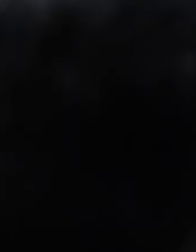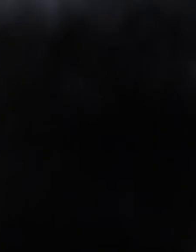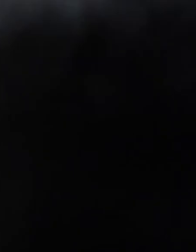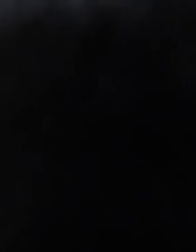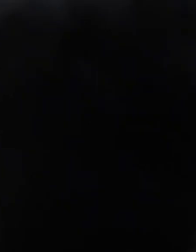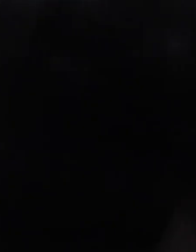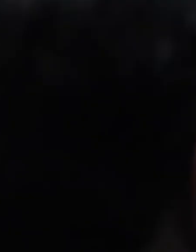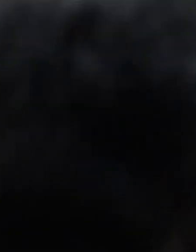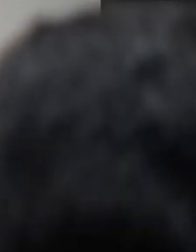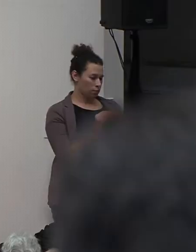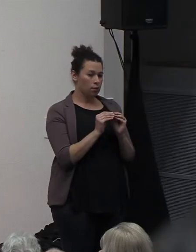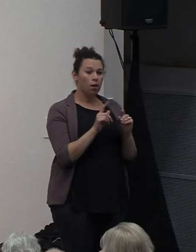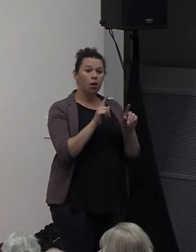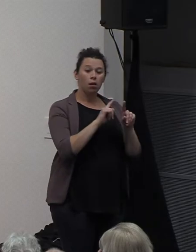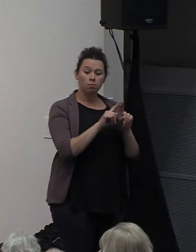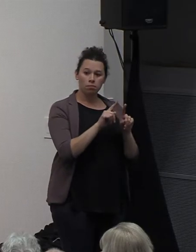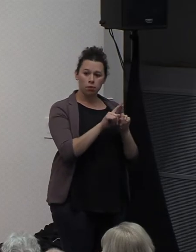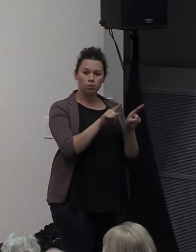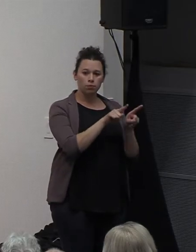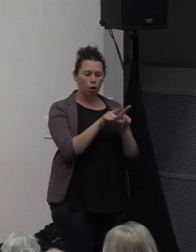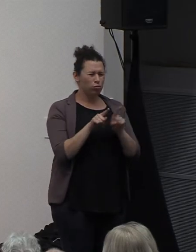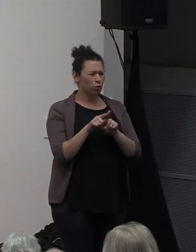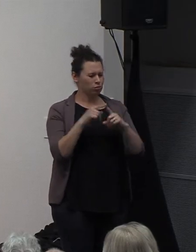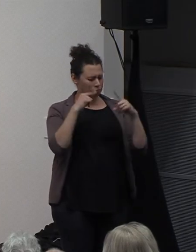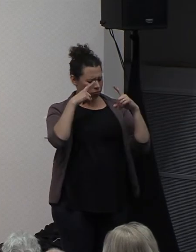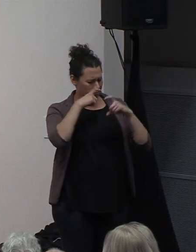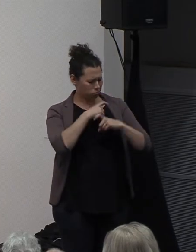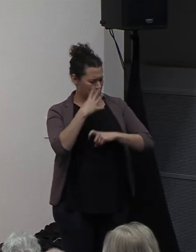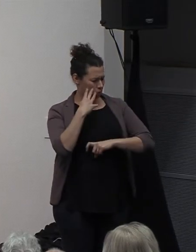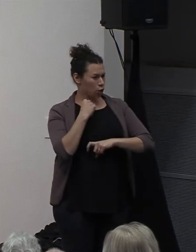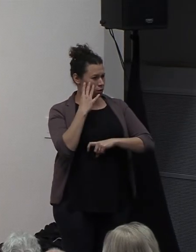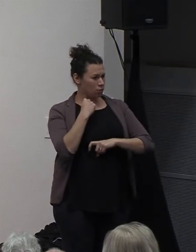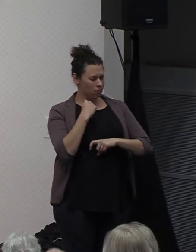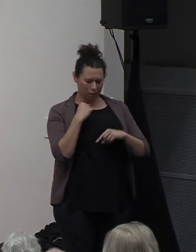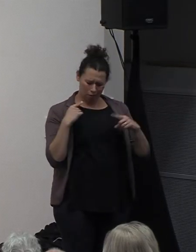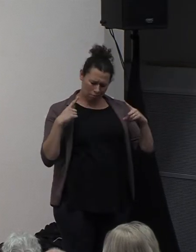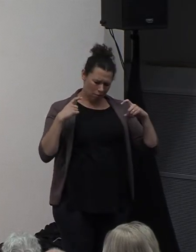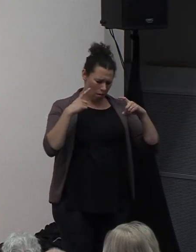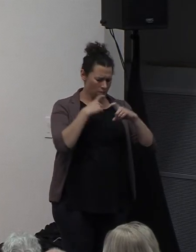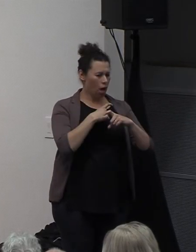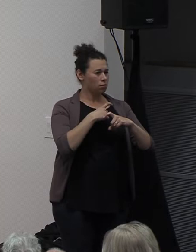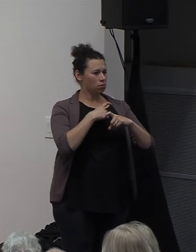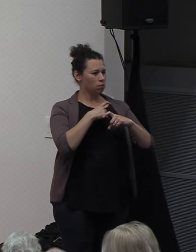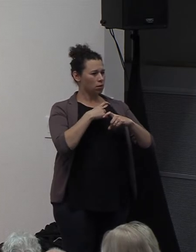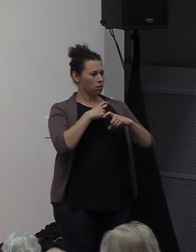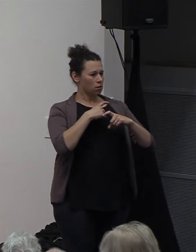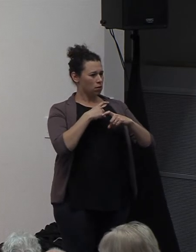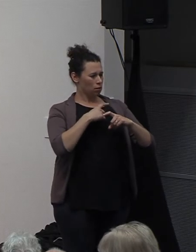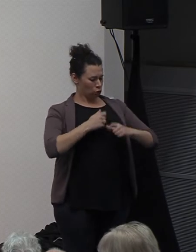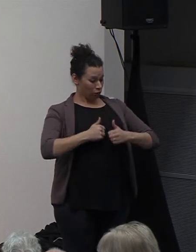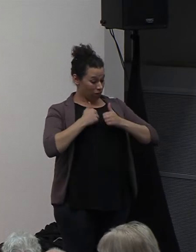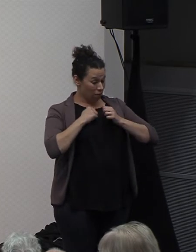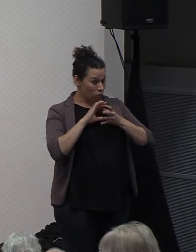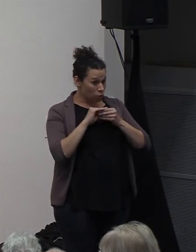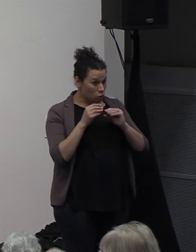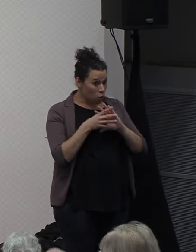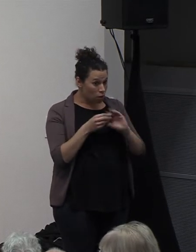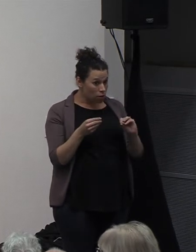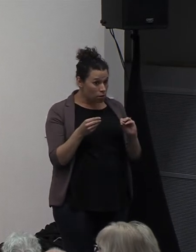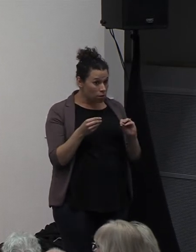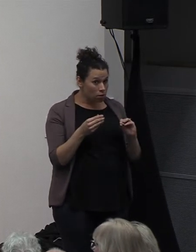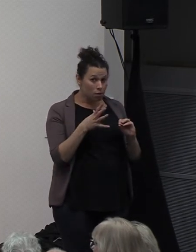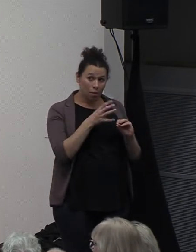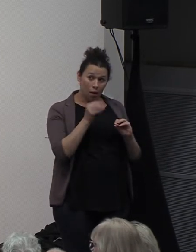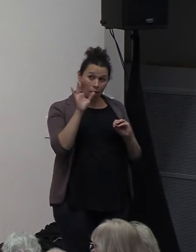addition to drawing attention to the complex experience of survival of the Holocaust, Toscano's exhibition of survivor